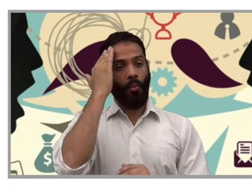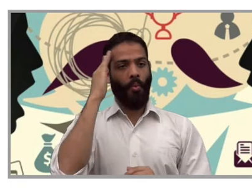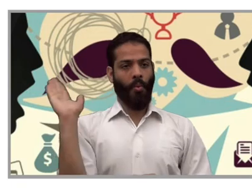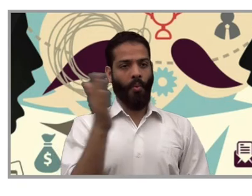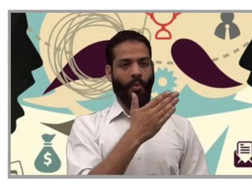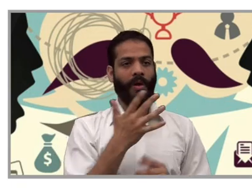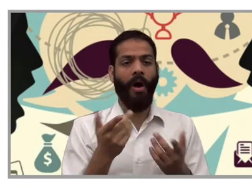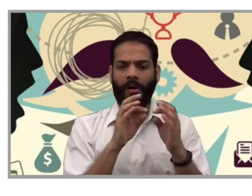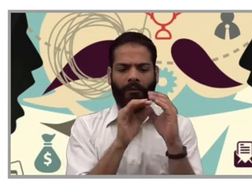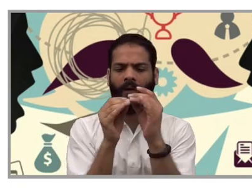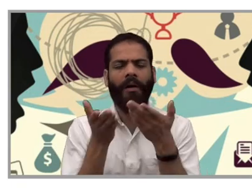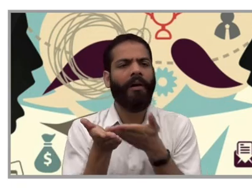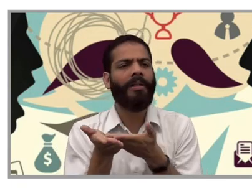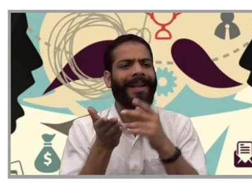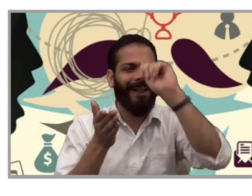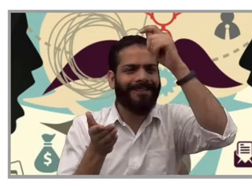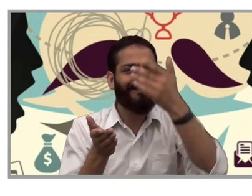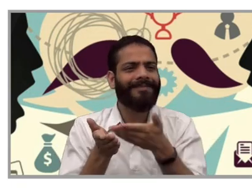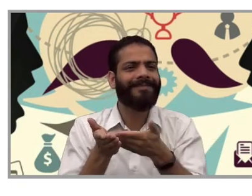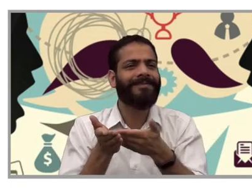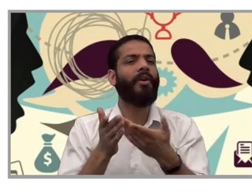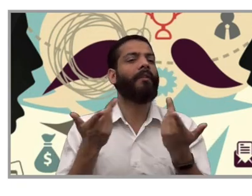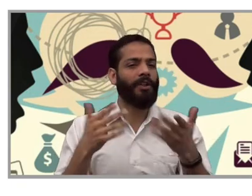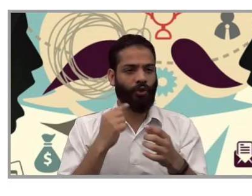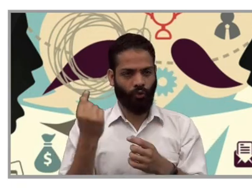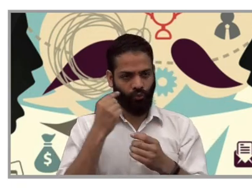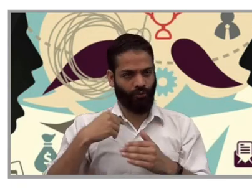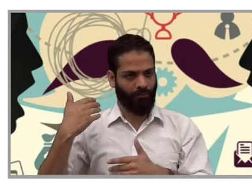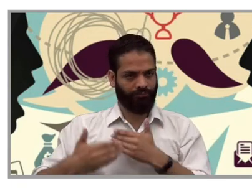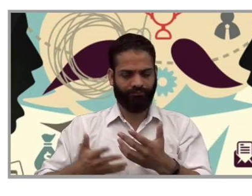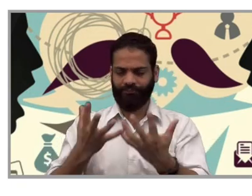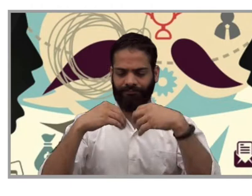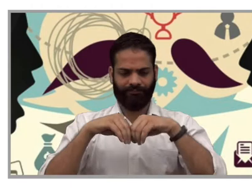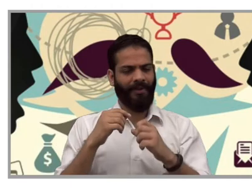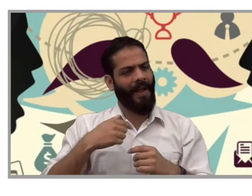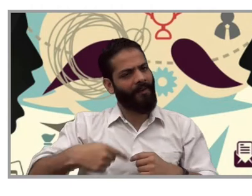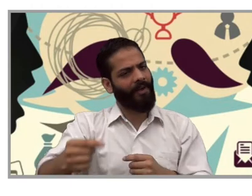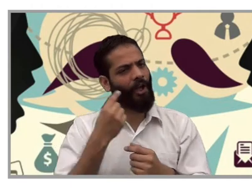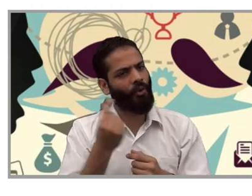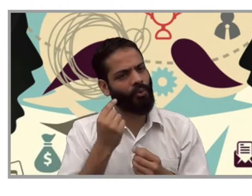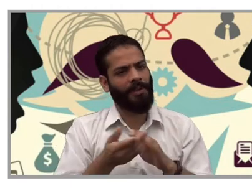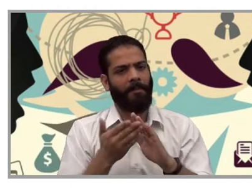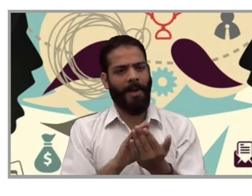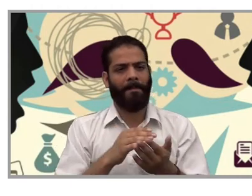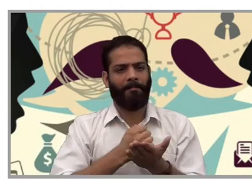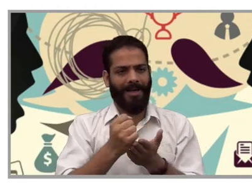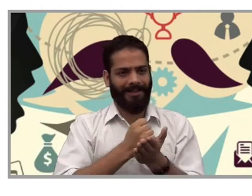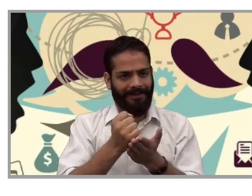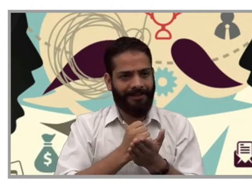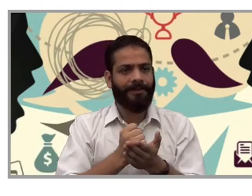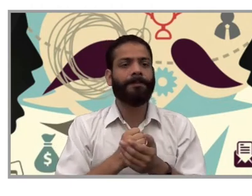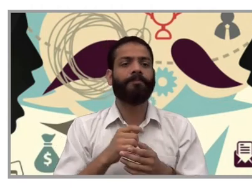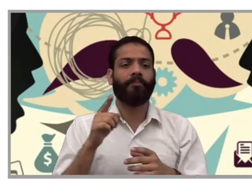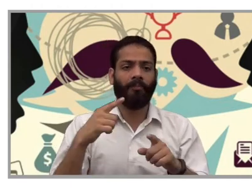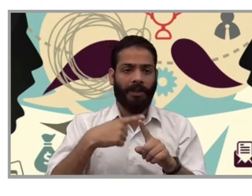In Indian sign language, is one of the important and productive word formation processes. The